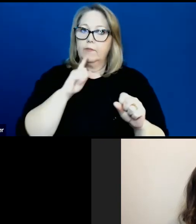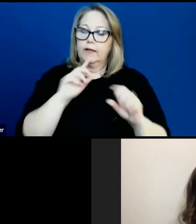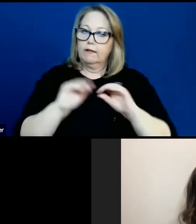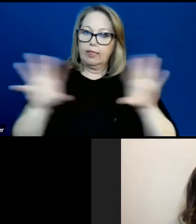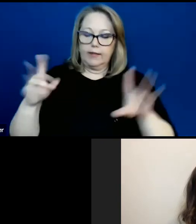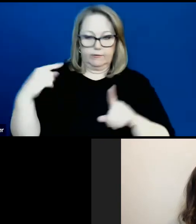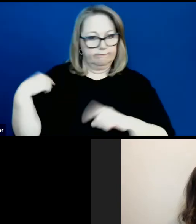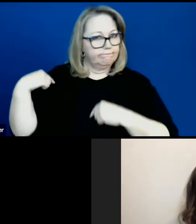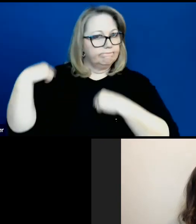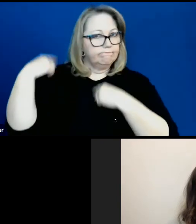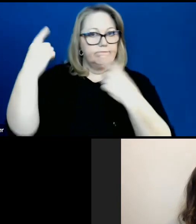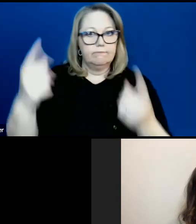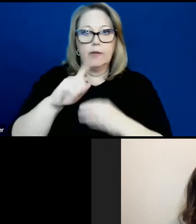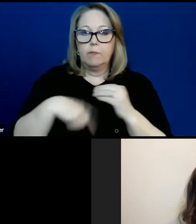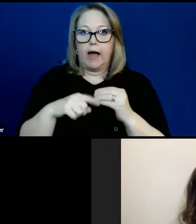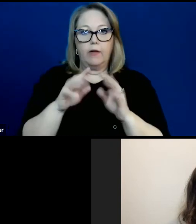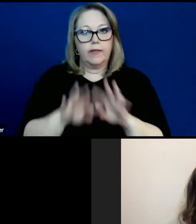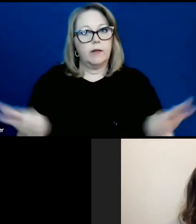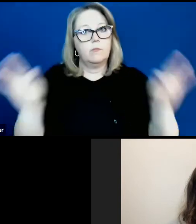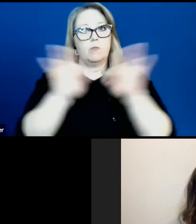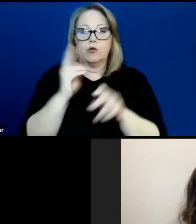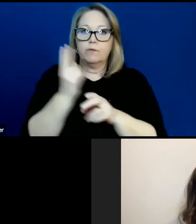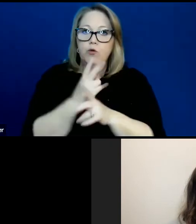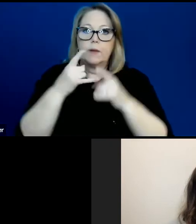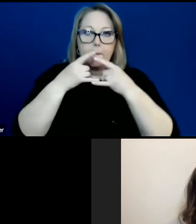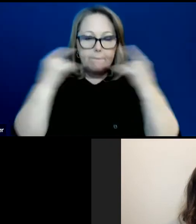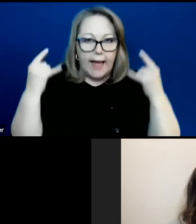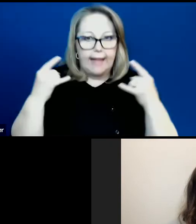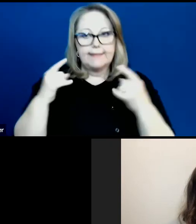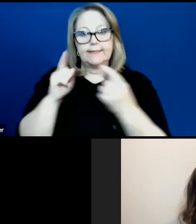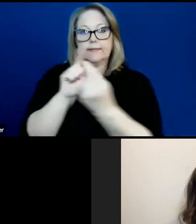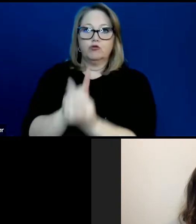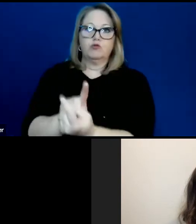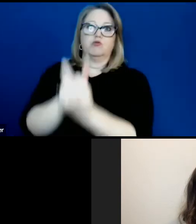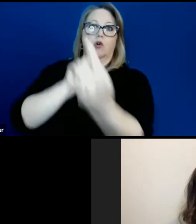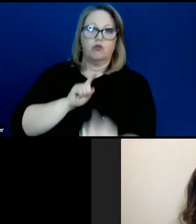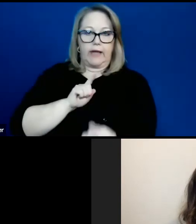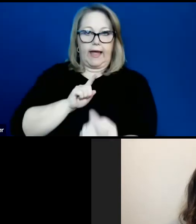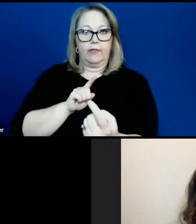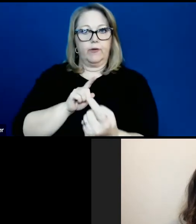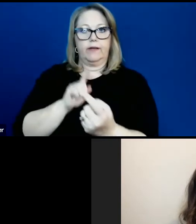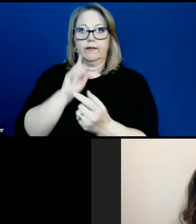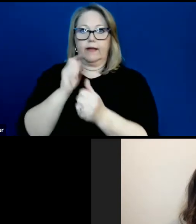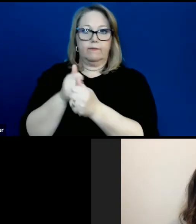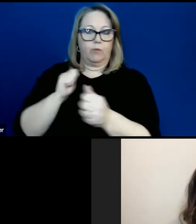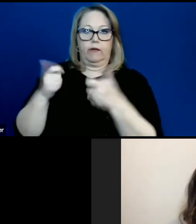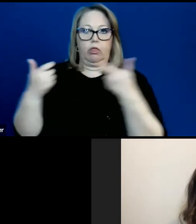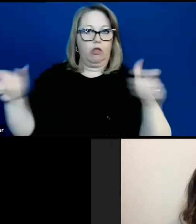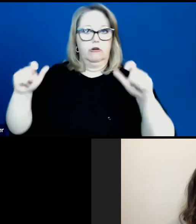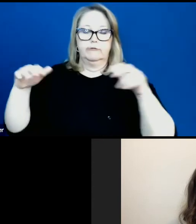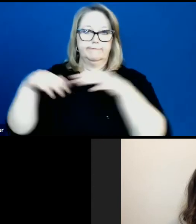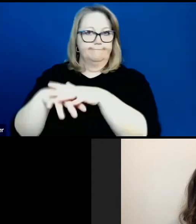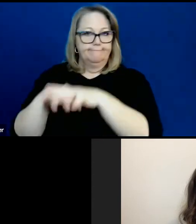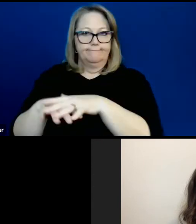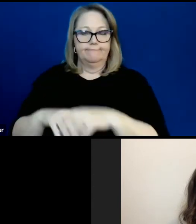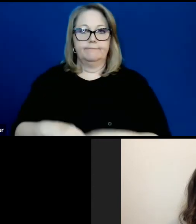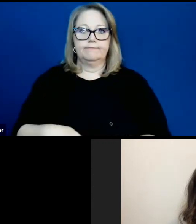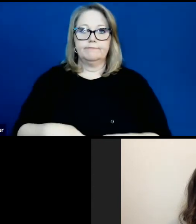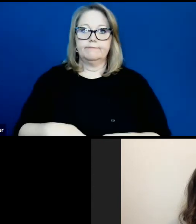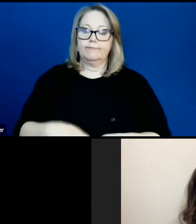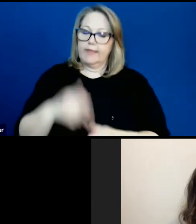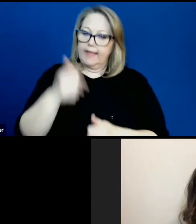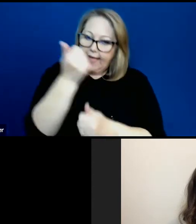time about the importance of masking, social distancing, and gathering of people. It's on every individual, every